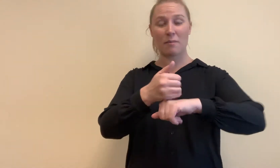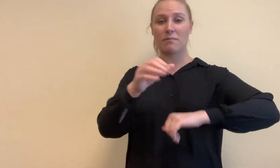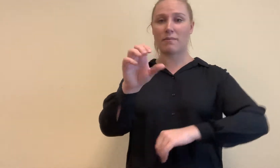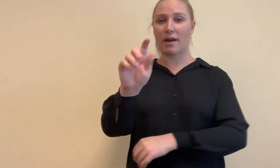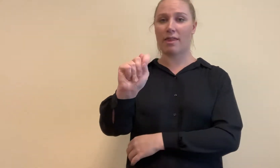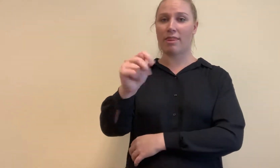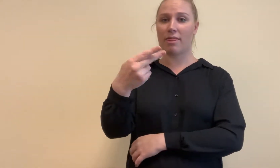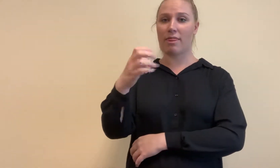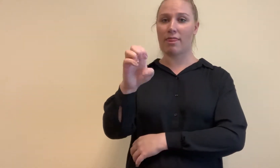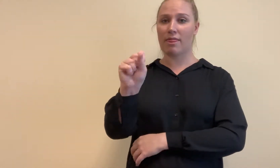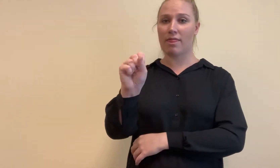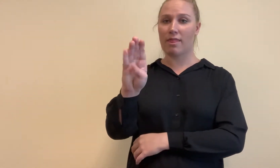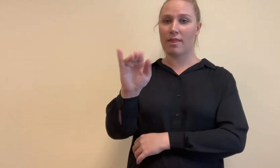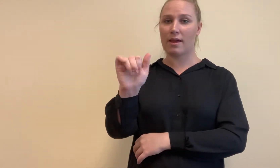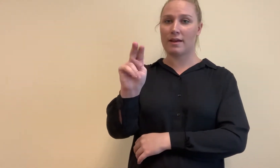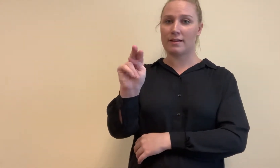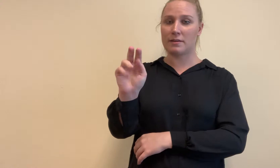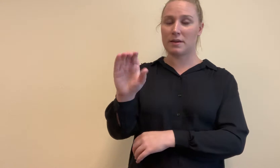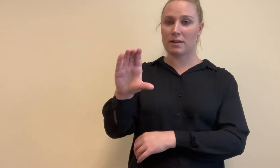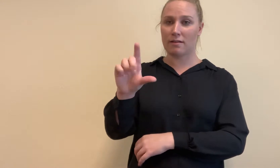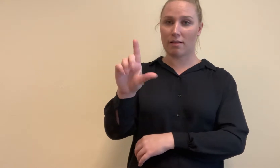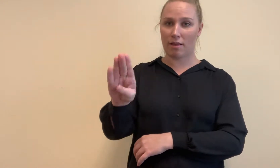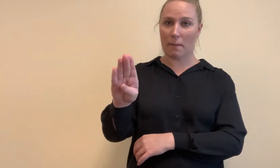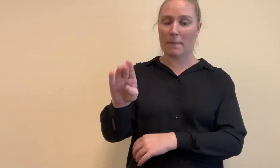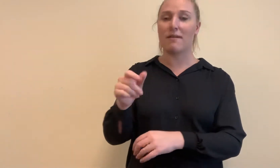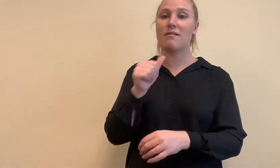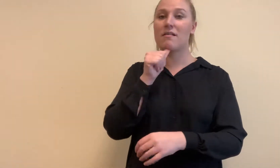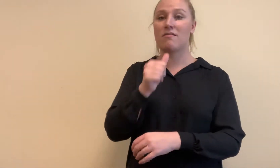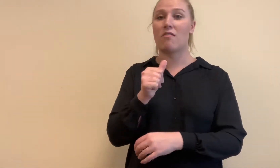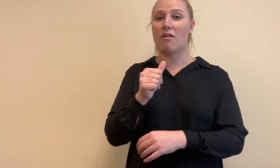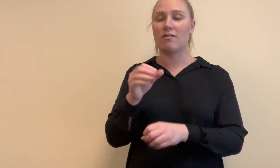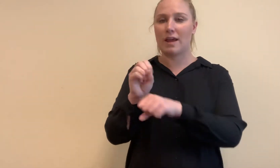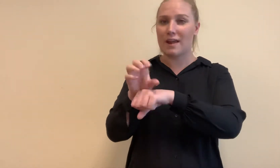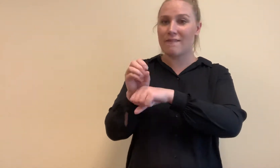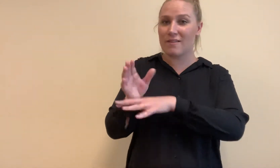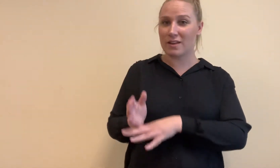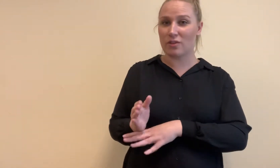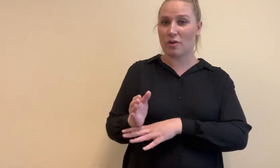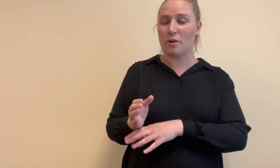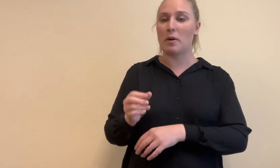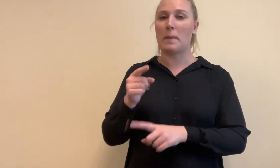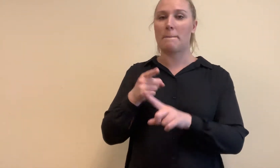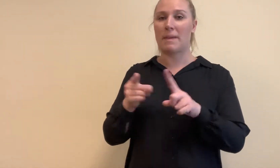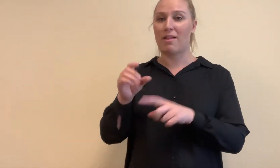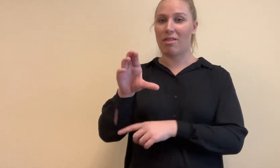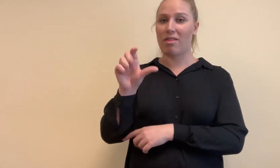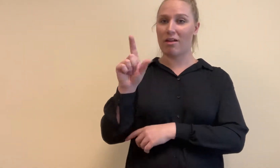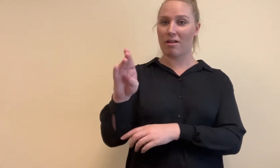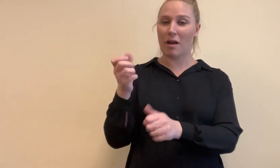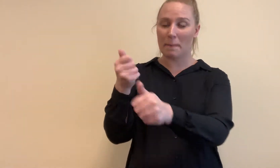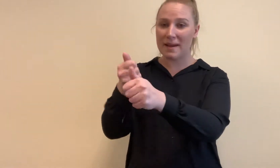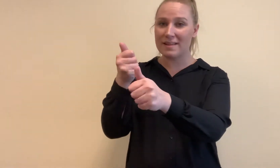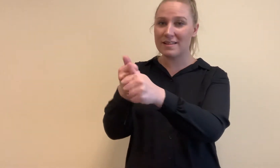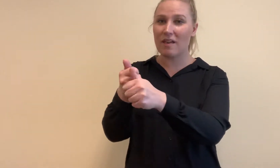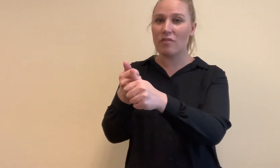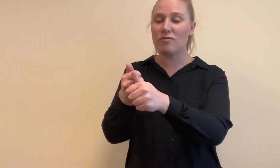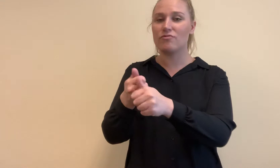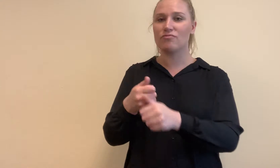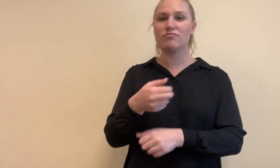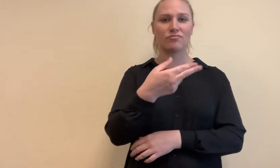Club, not the Thespian Advisor, but the Thespian Club. And this was a group of high school students who invited, gosh, I don't know, there must have